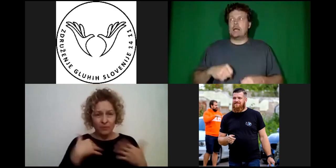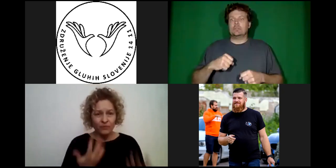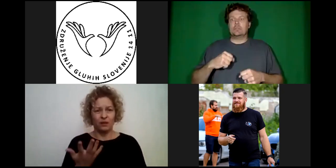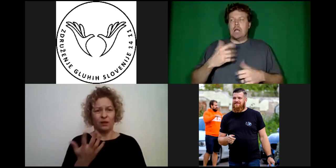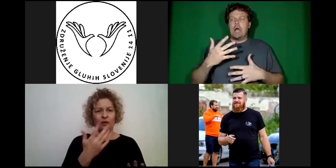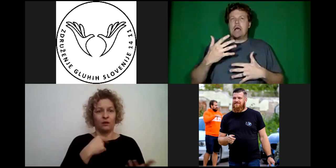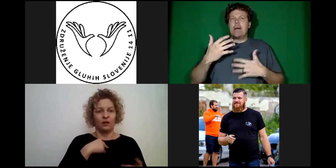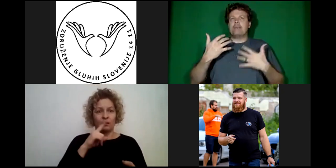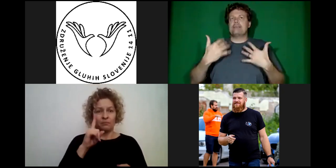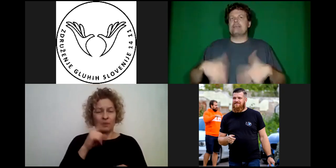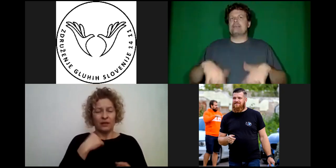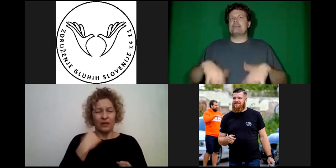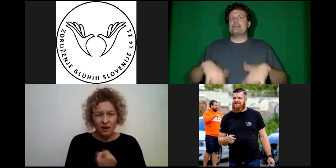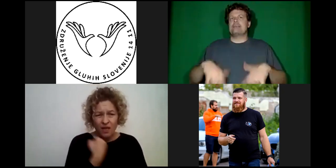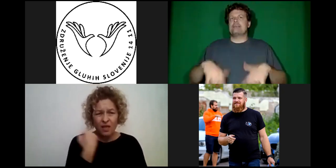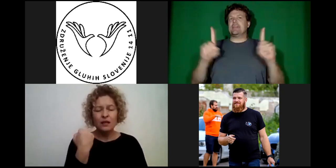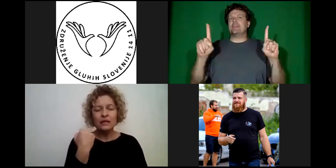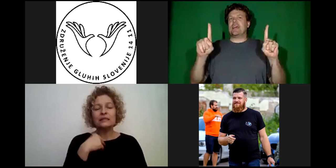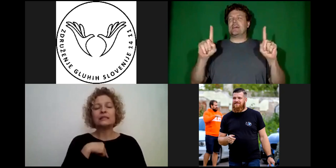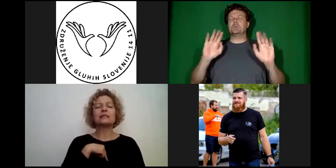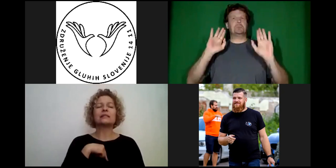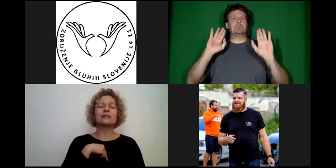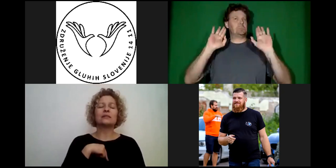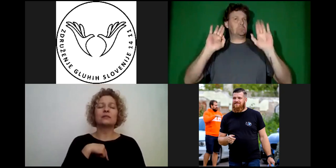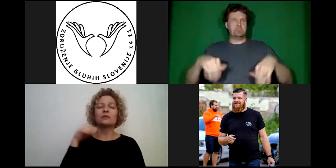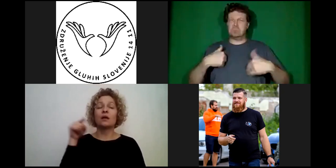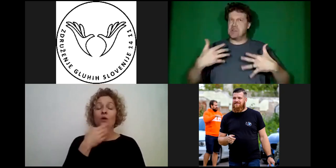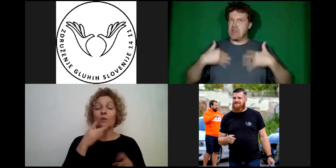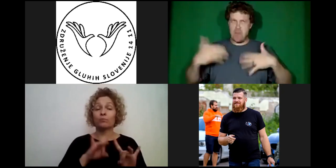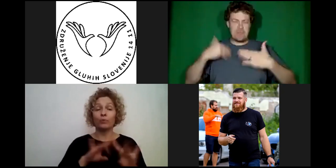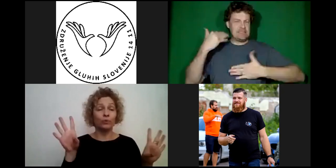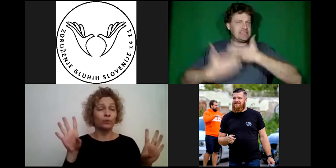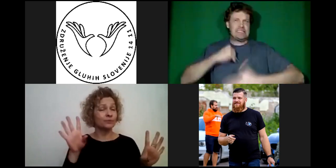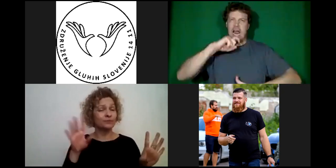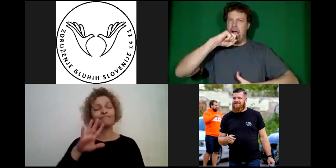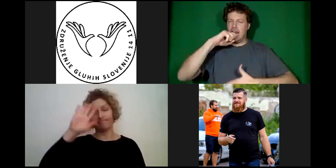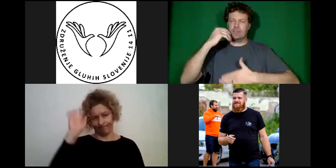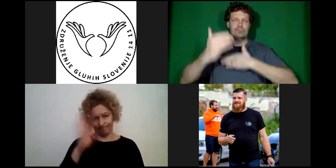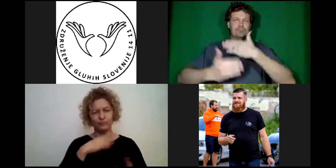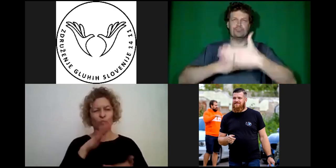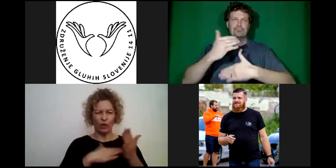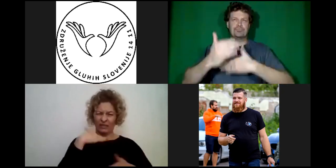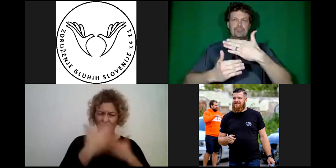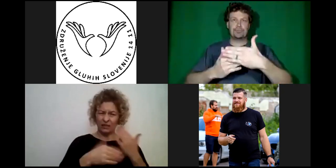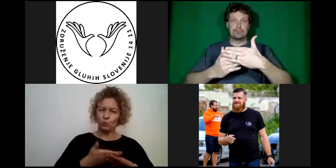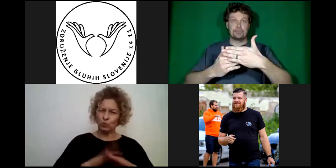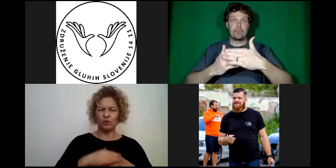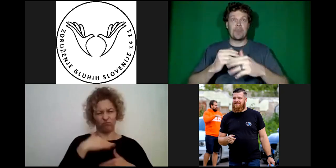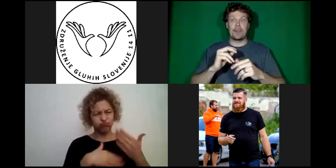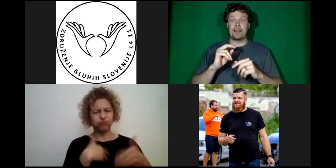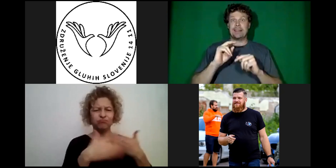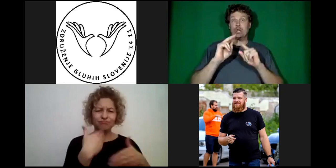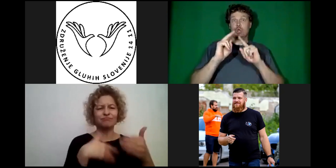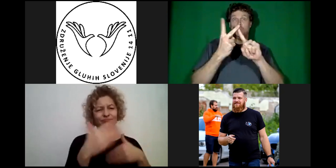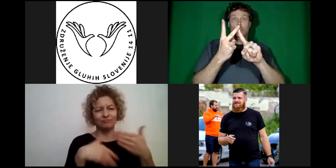I was tired from the training. It was very different, a lot heavier. But I was happy. I